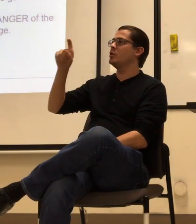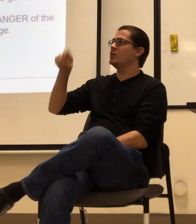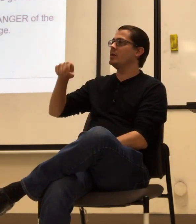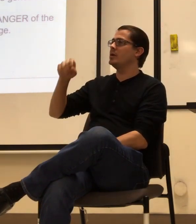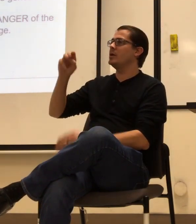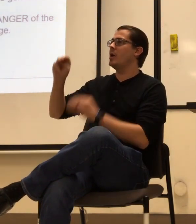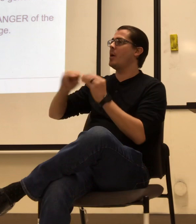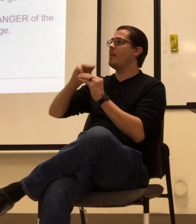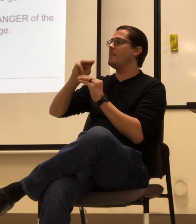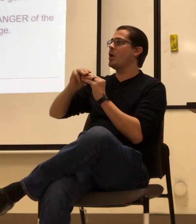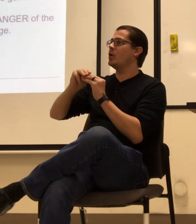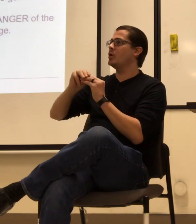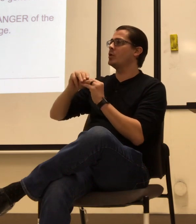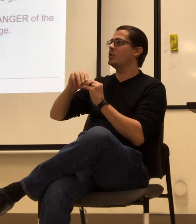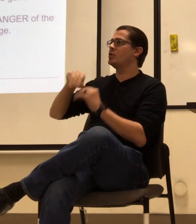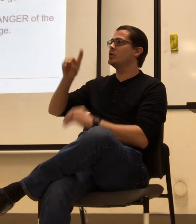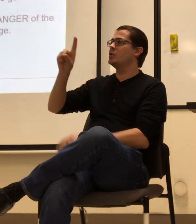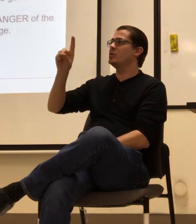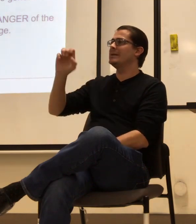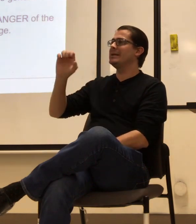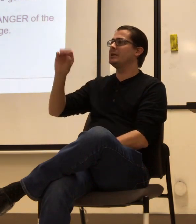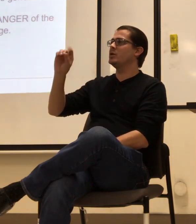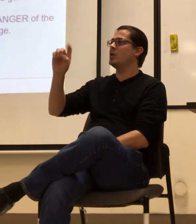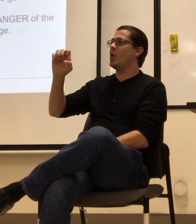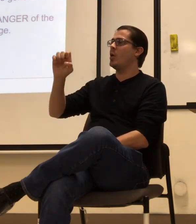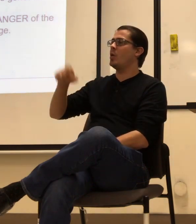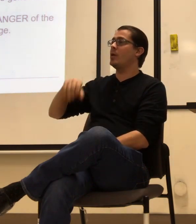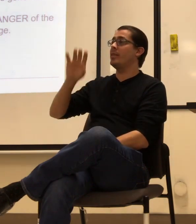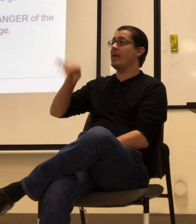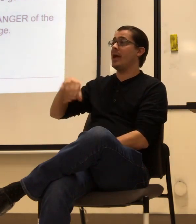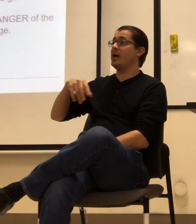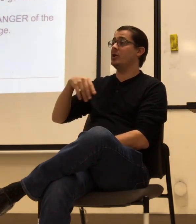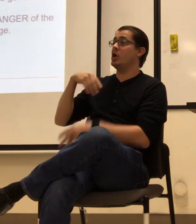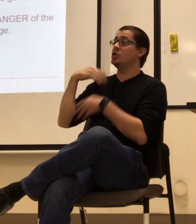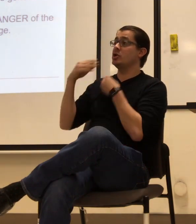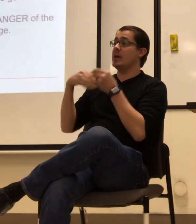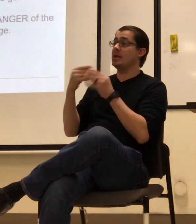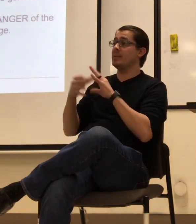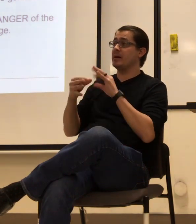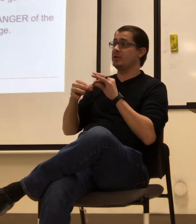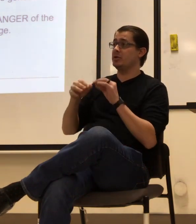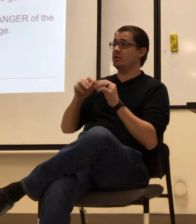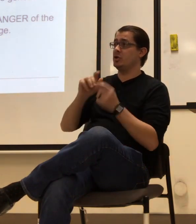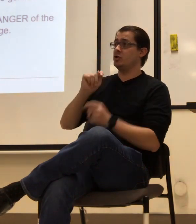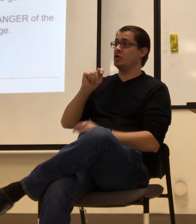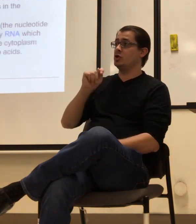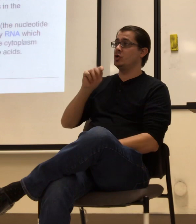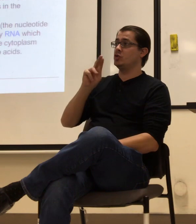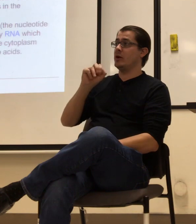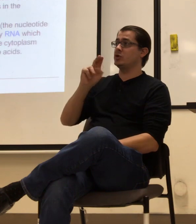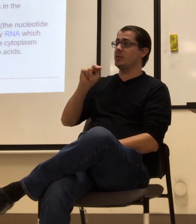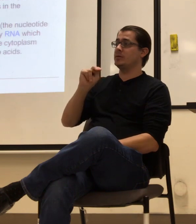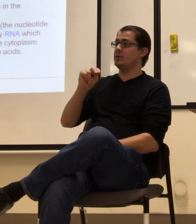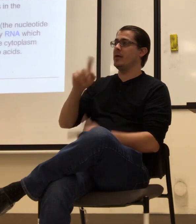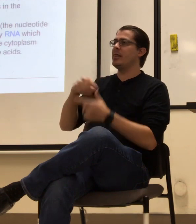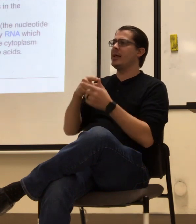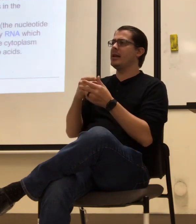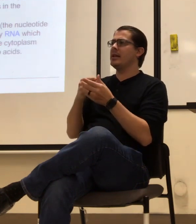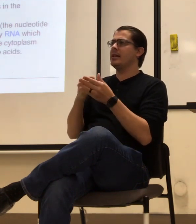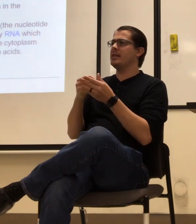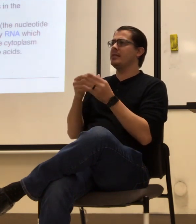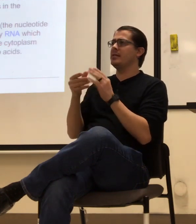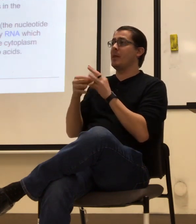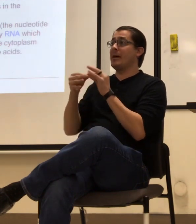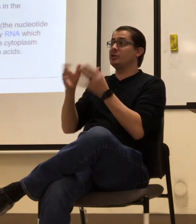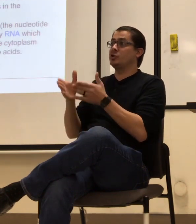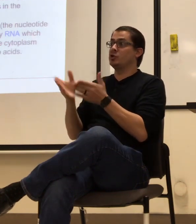molecule to decode the genetic message. That's transcription. Then you need a messenger to kind of like take